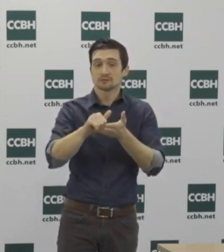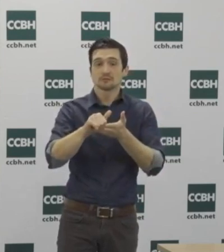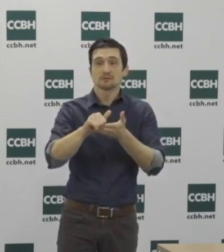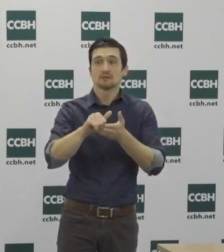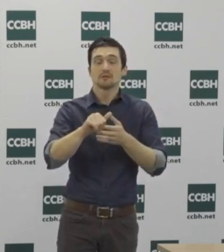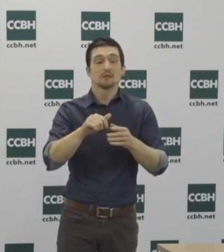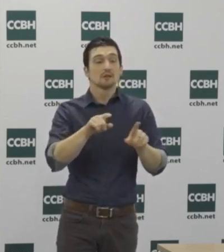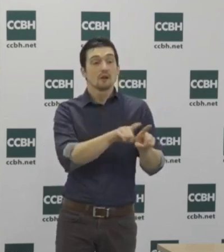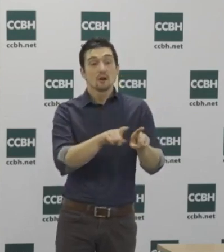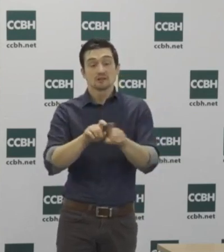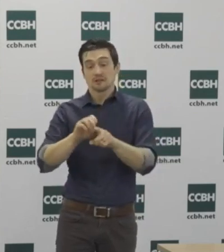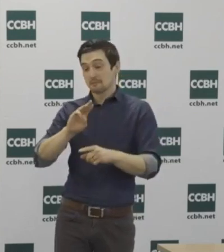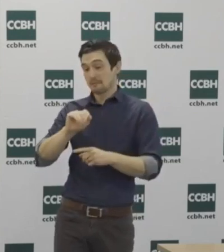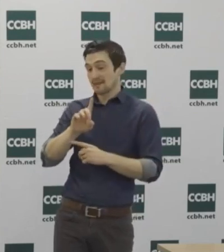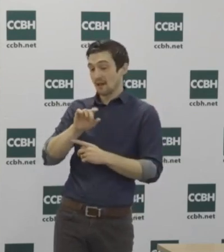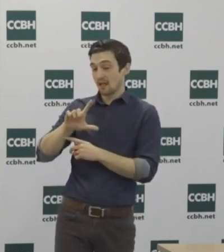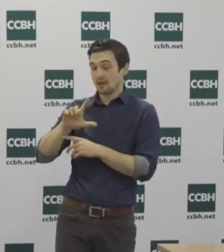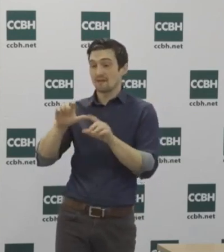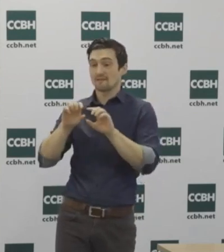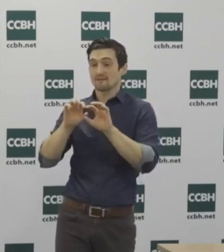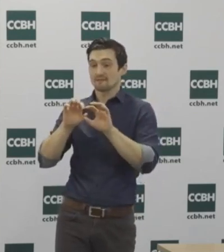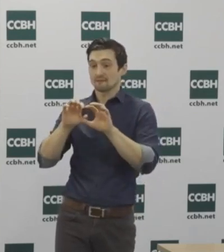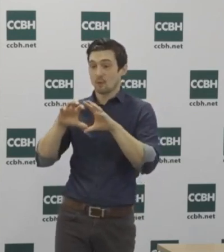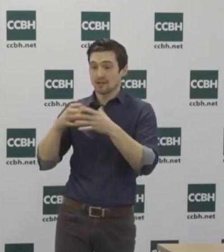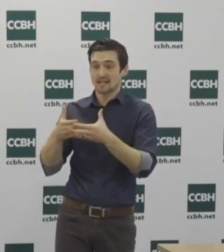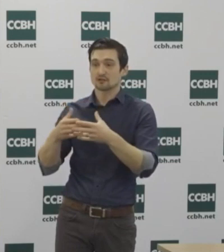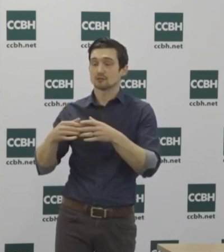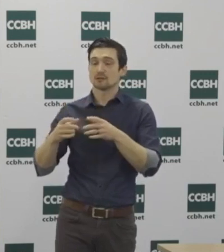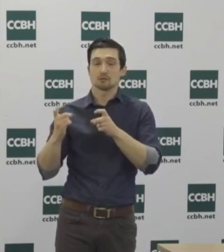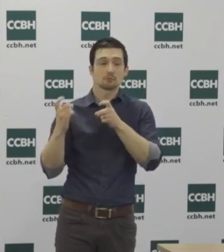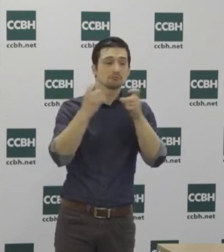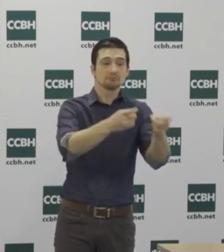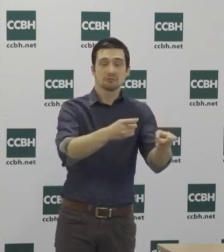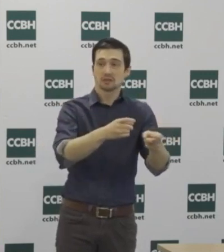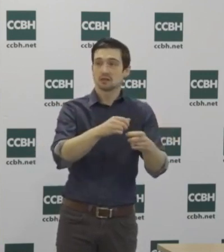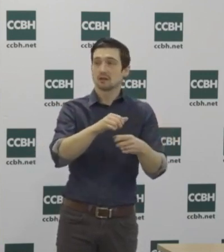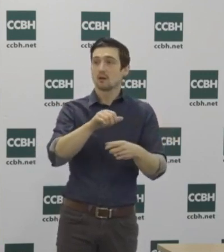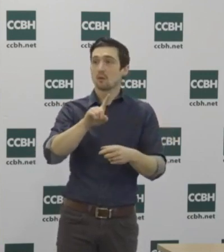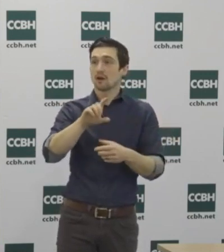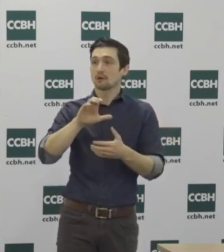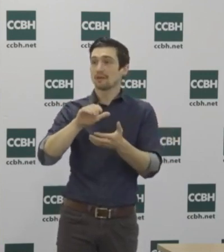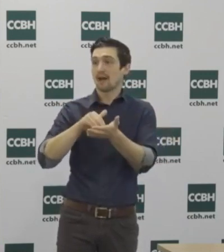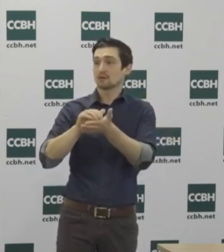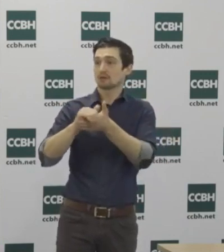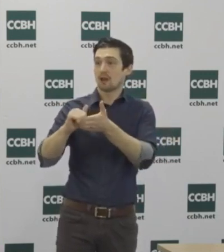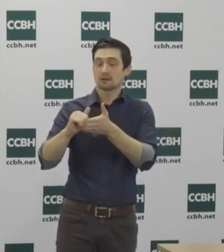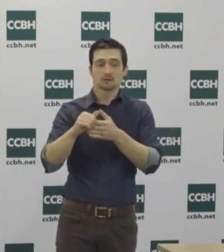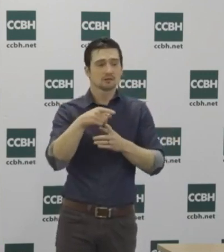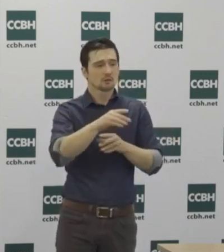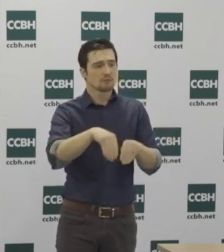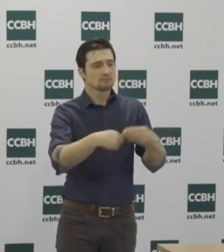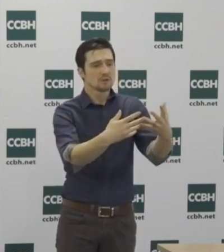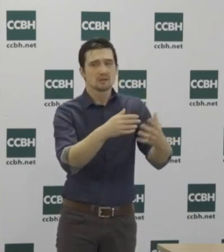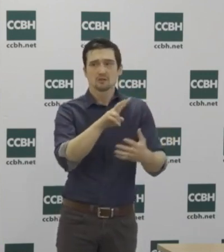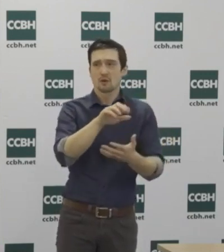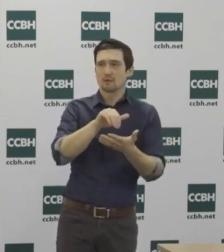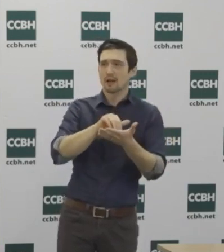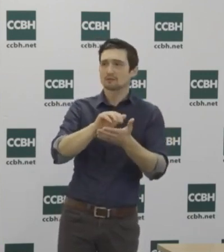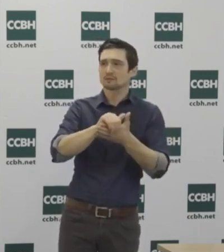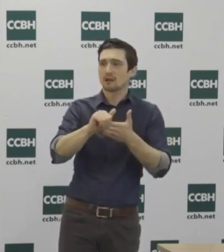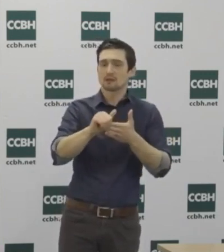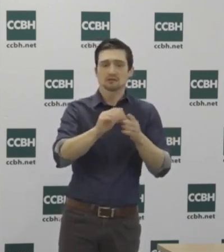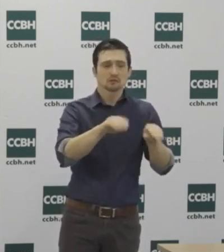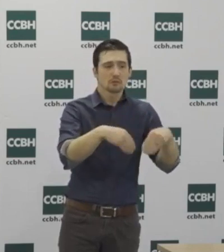is providing another $100,000. And these new funds will allow DVCAC to implement the